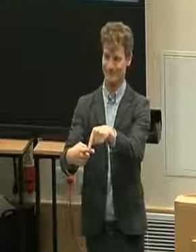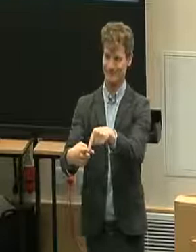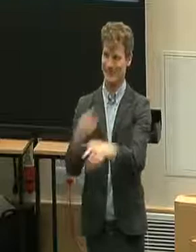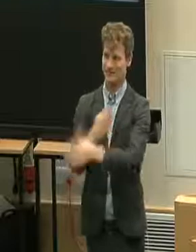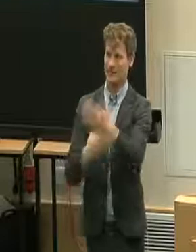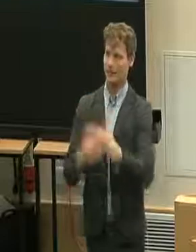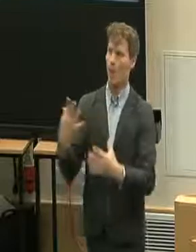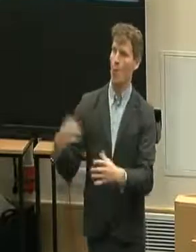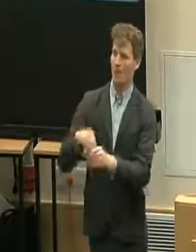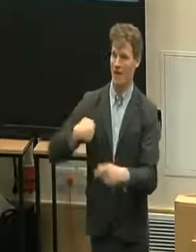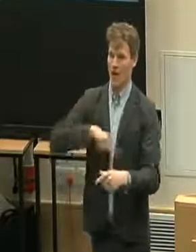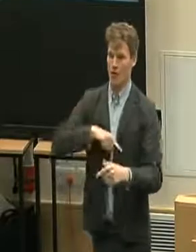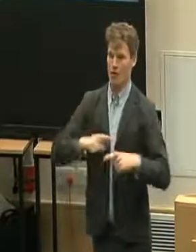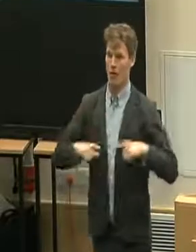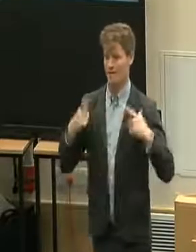we live.